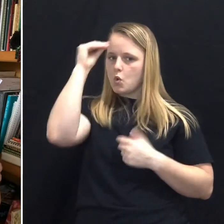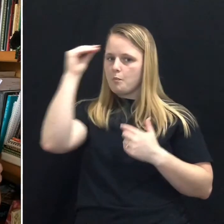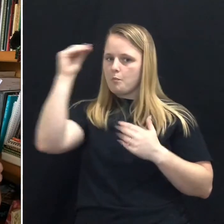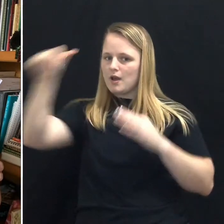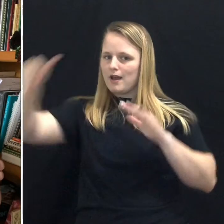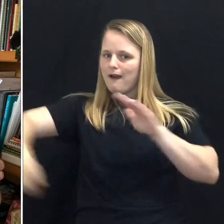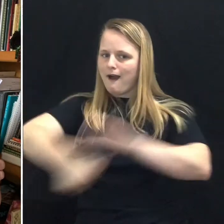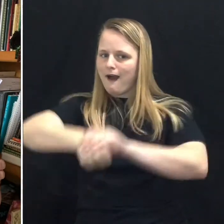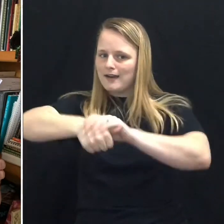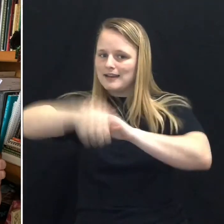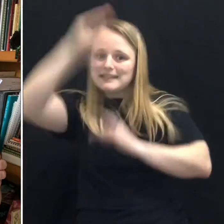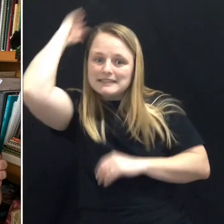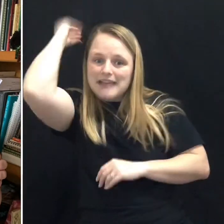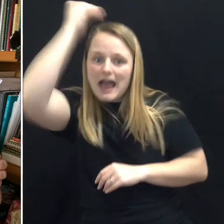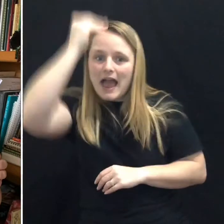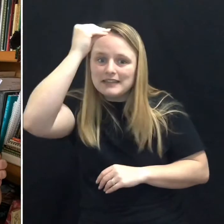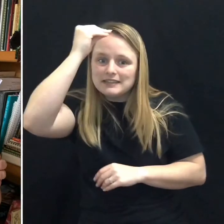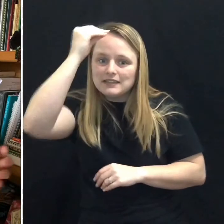chew.